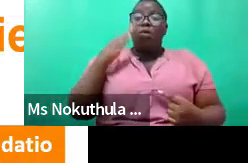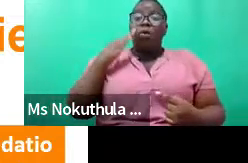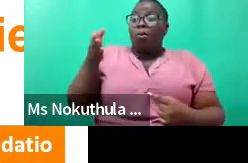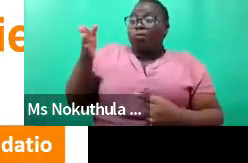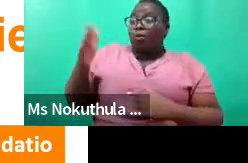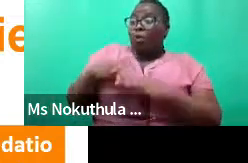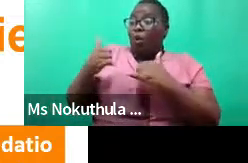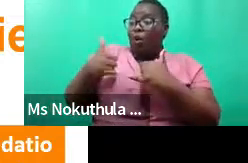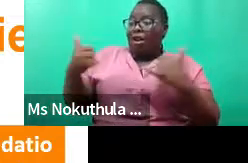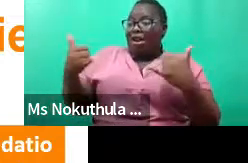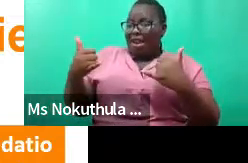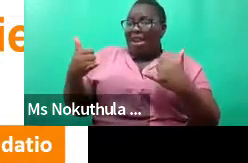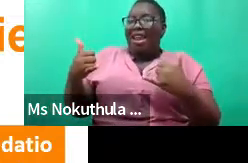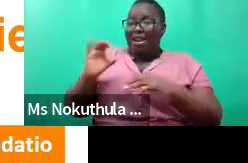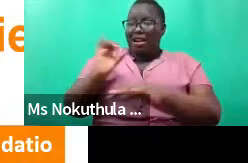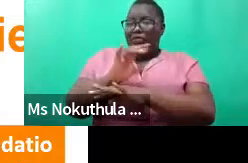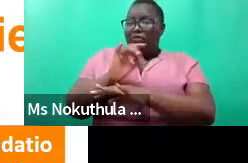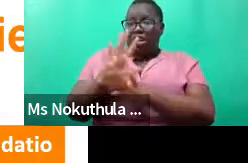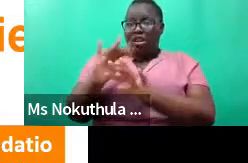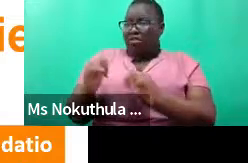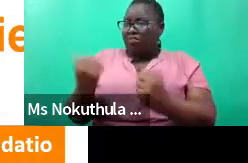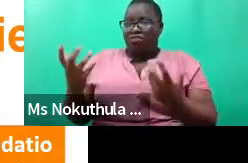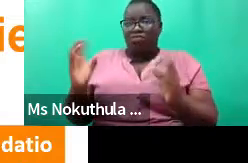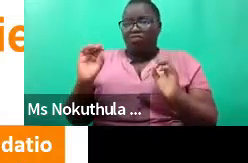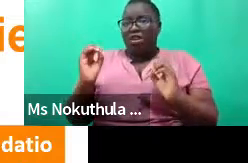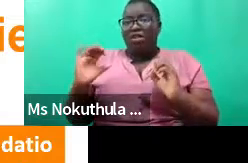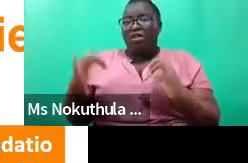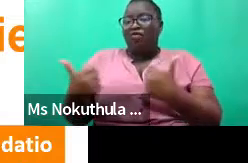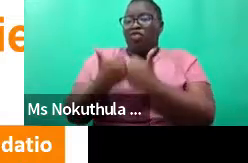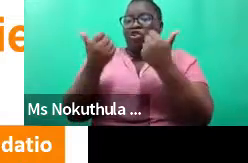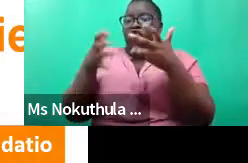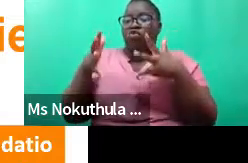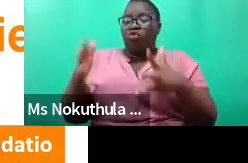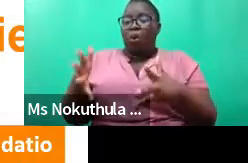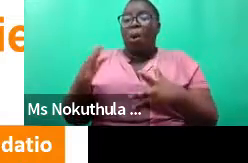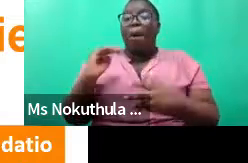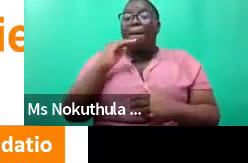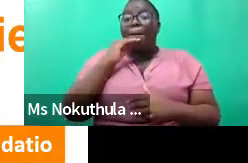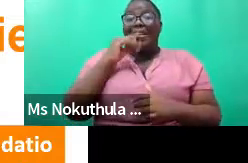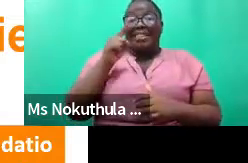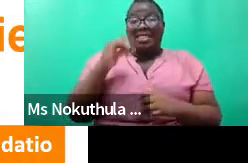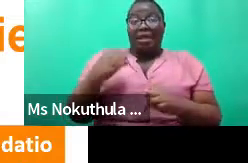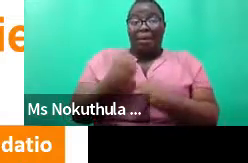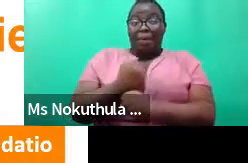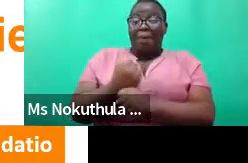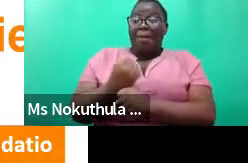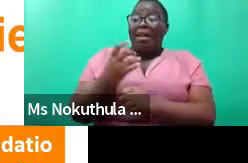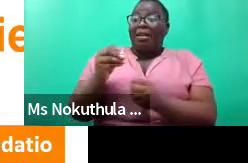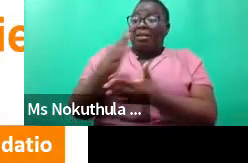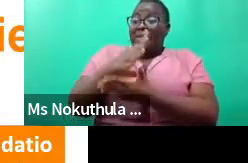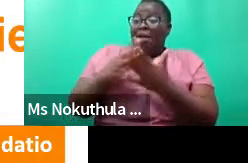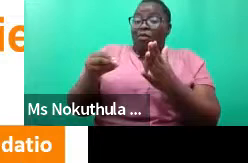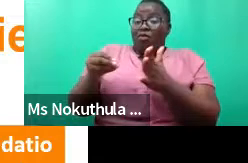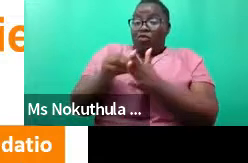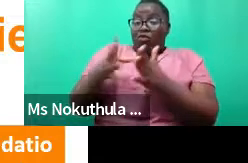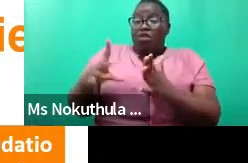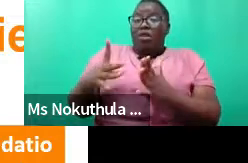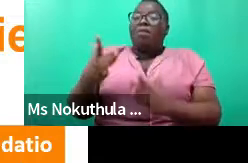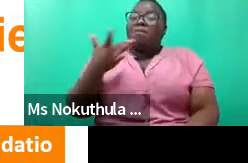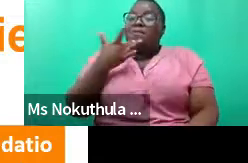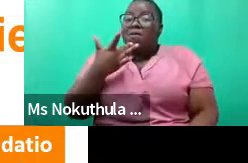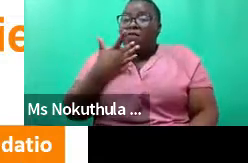just click the button and then they attend the session. So this makes some of the students prefer to use online counseling